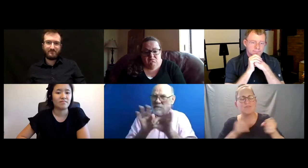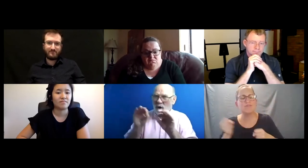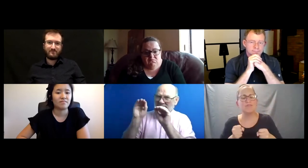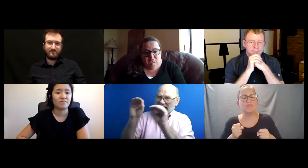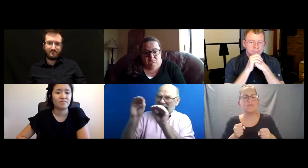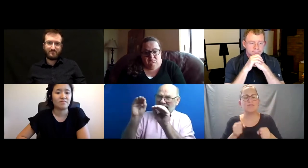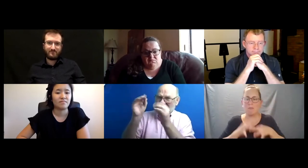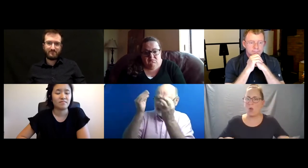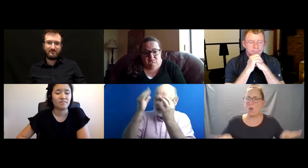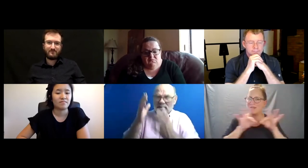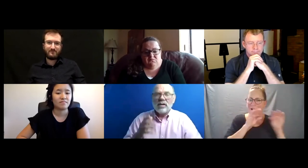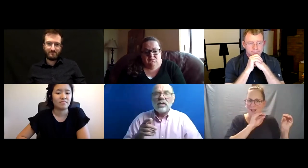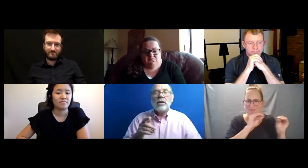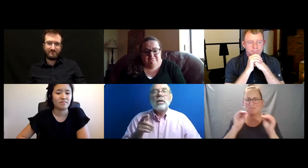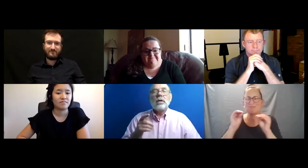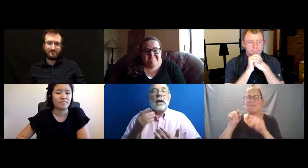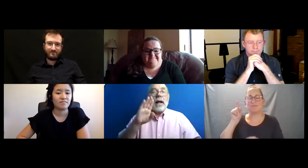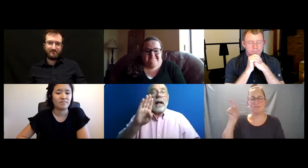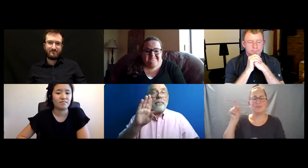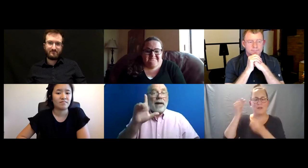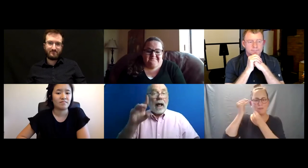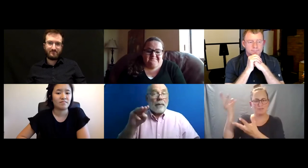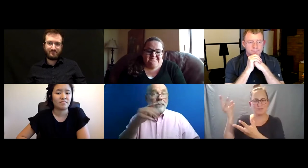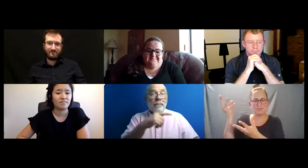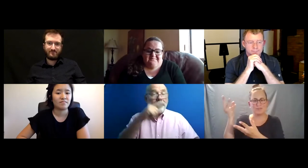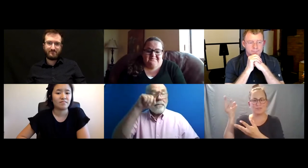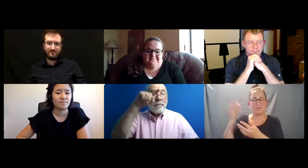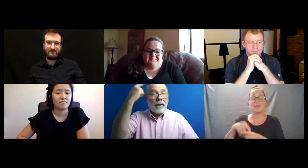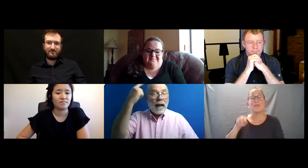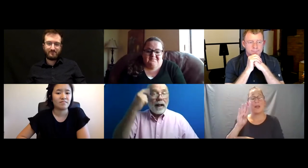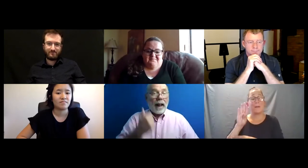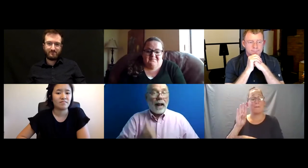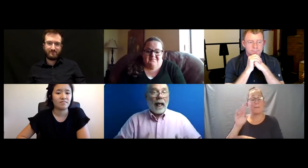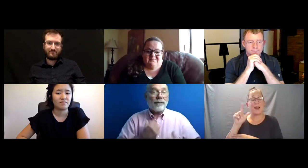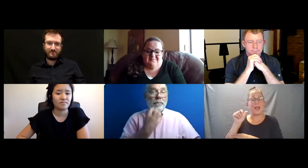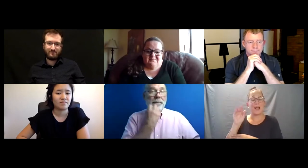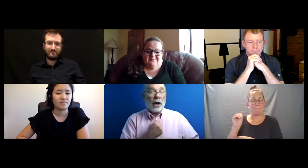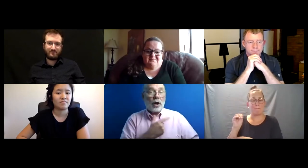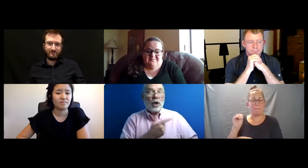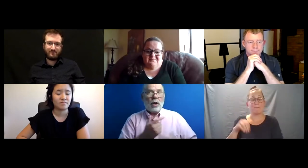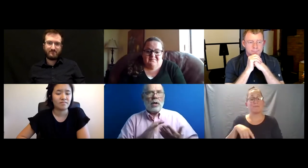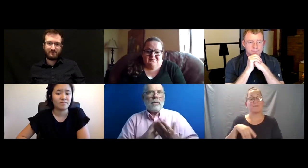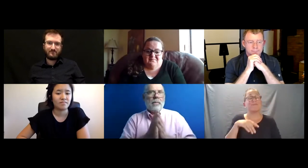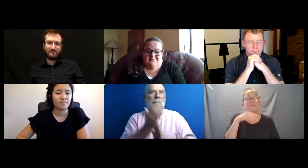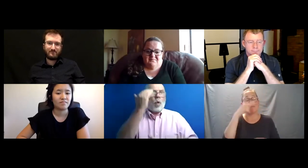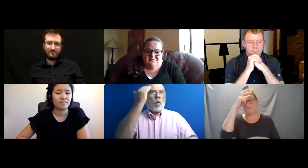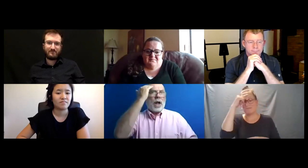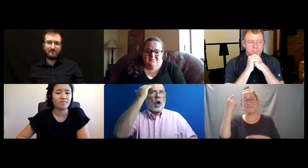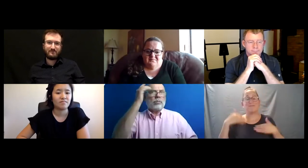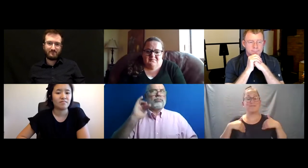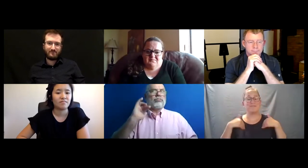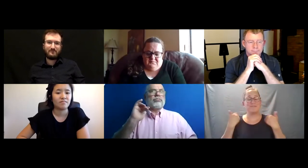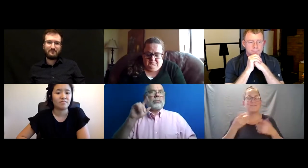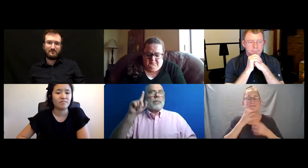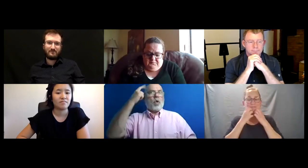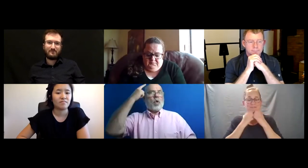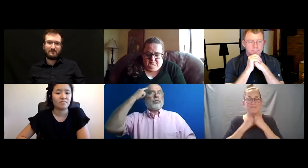diversity representation in their workforce. Black Lives Matter really drew